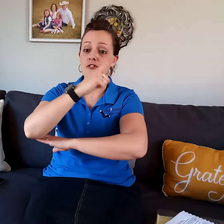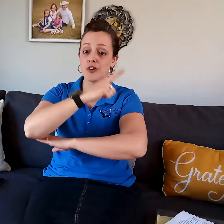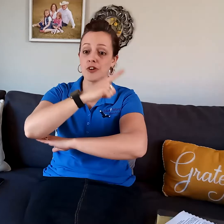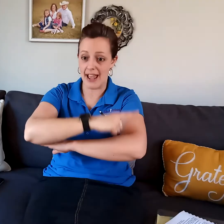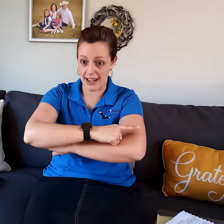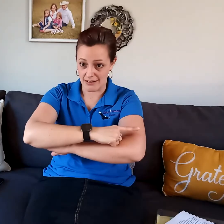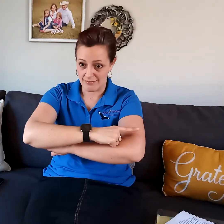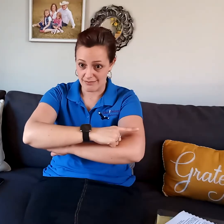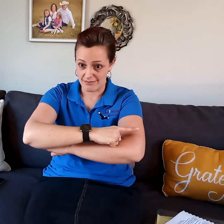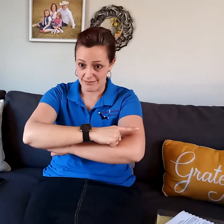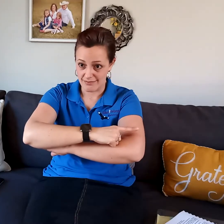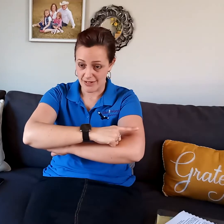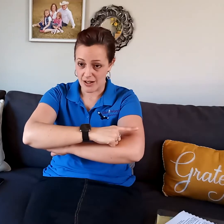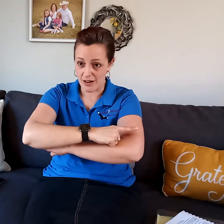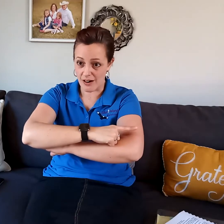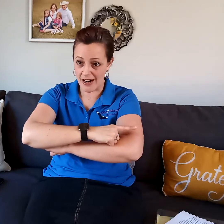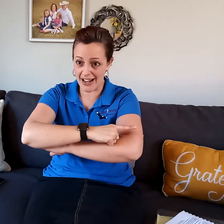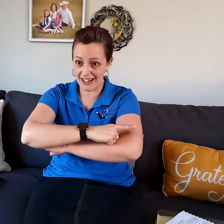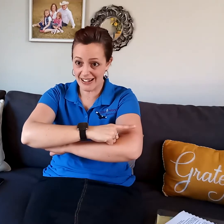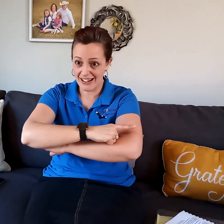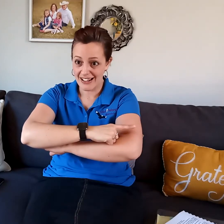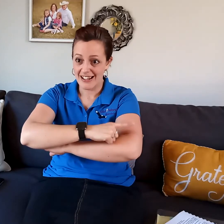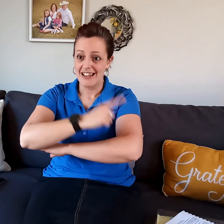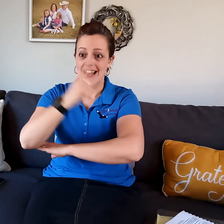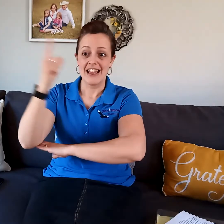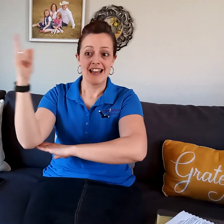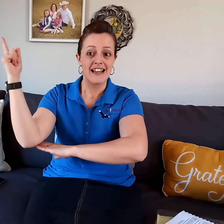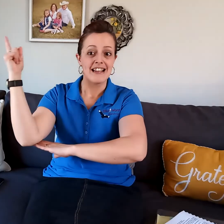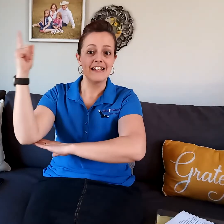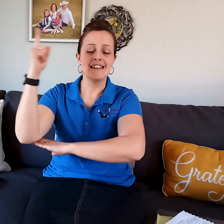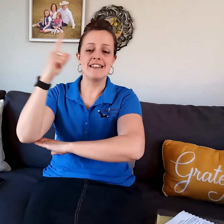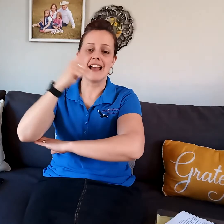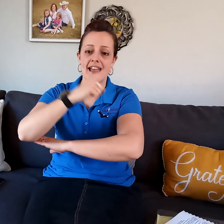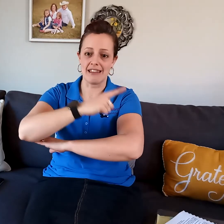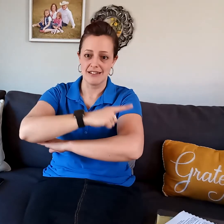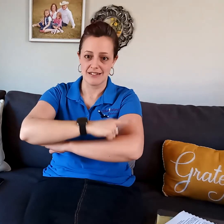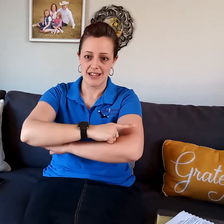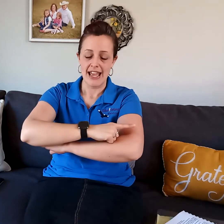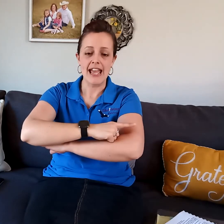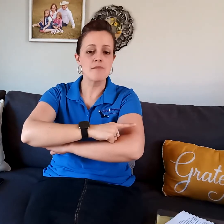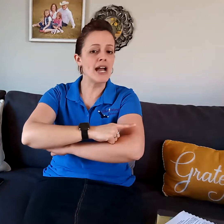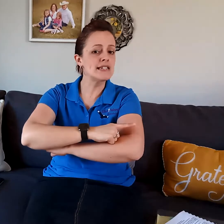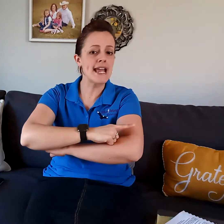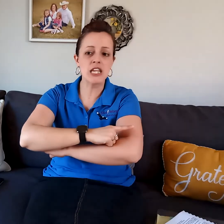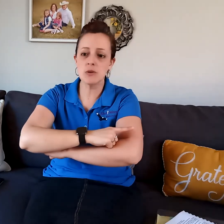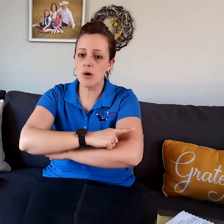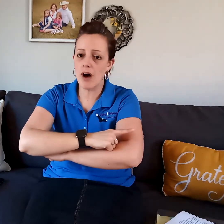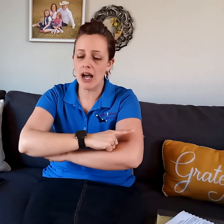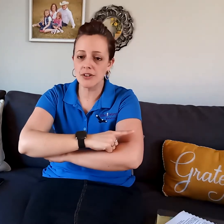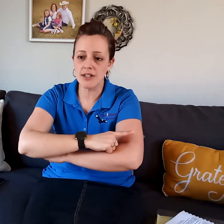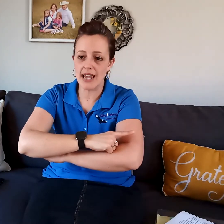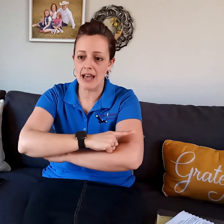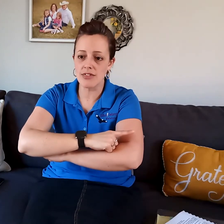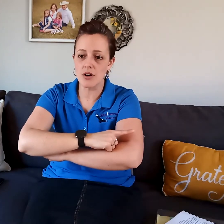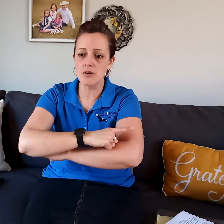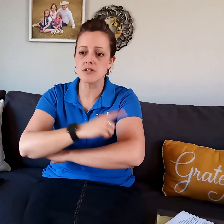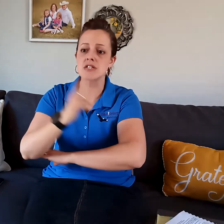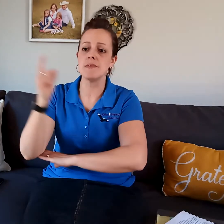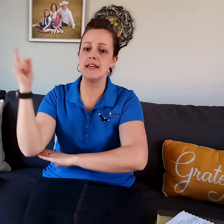for day. All right? Day. It might take you a while to get those to be